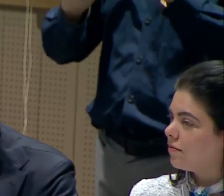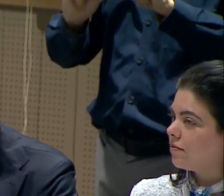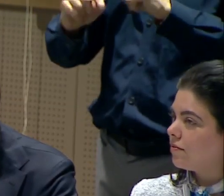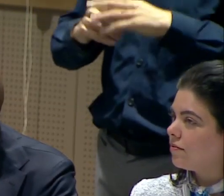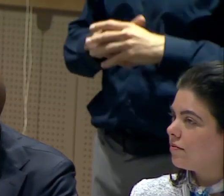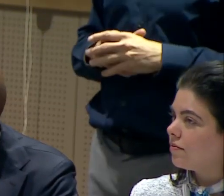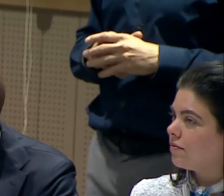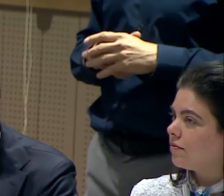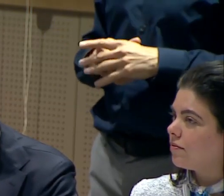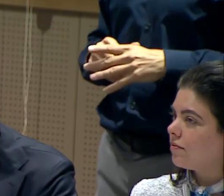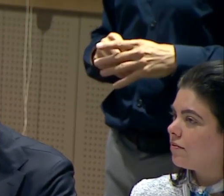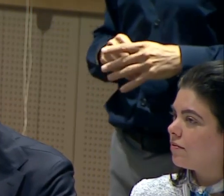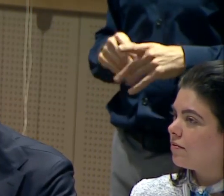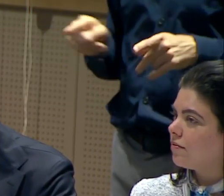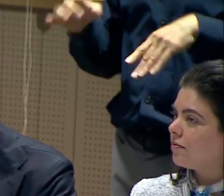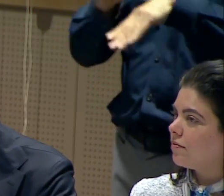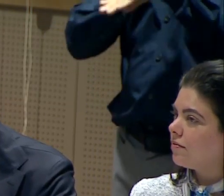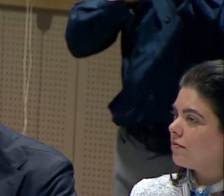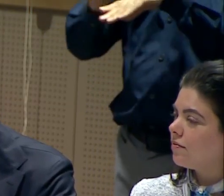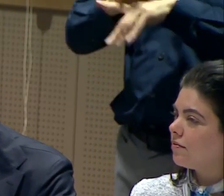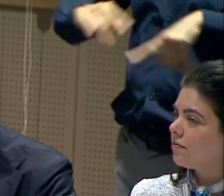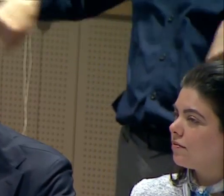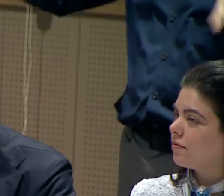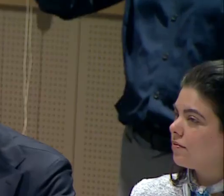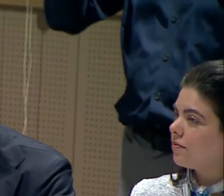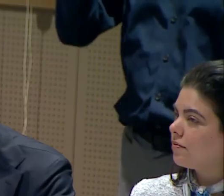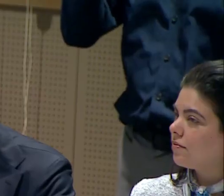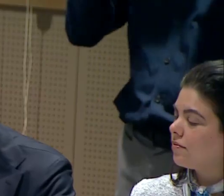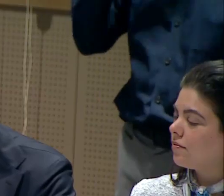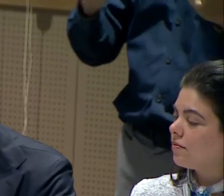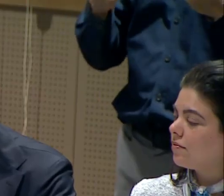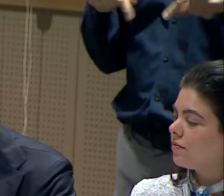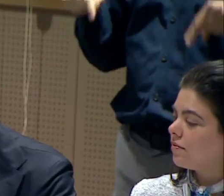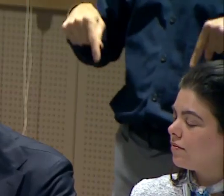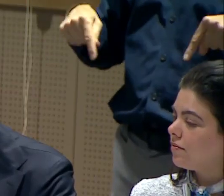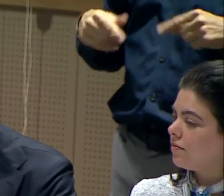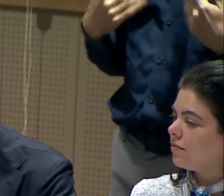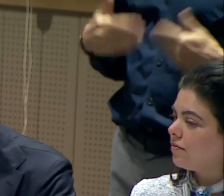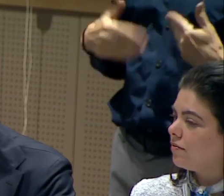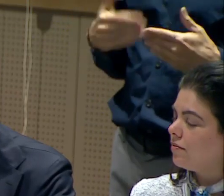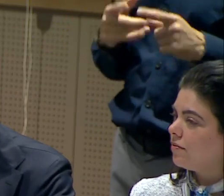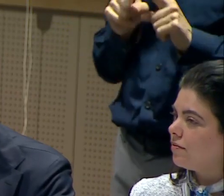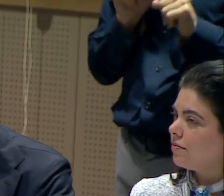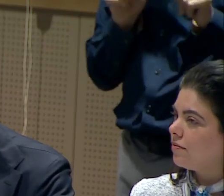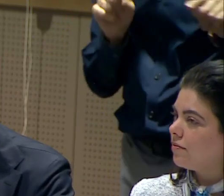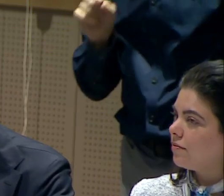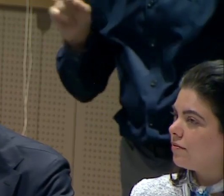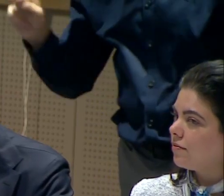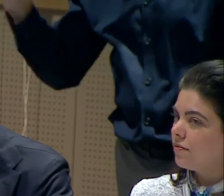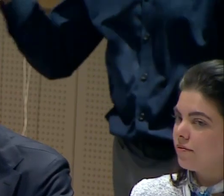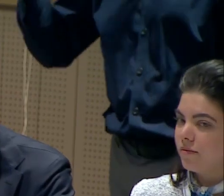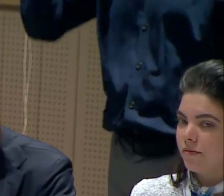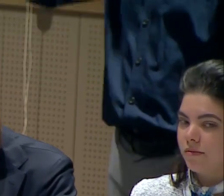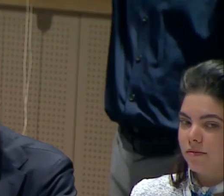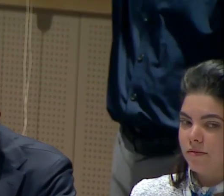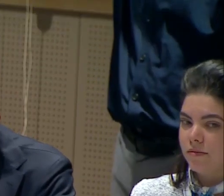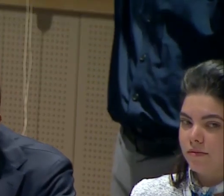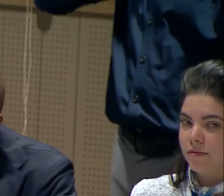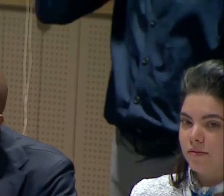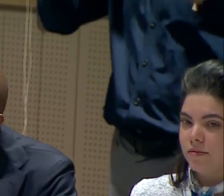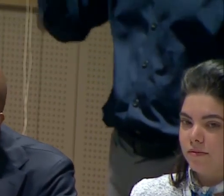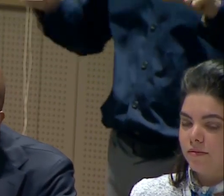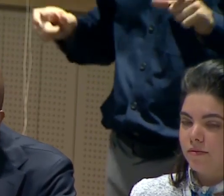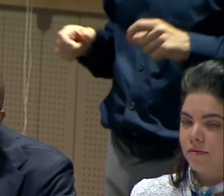experts gathered with us, including our distinguished panelists, among them Dr. Indira Grimes.